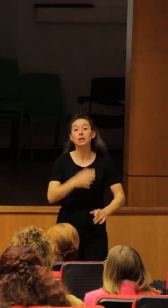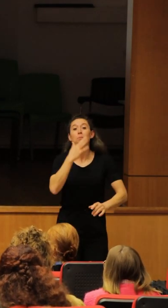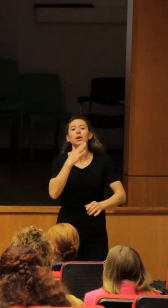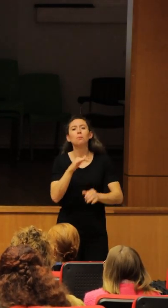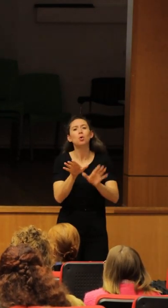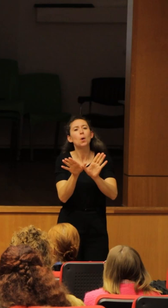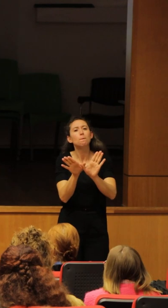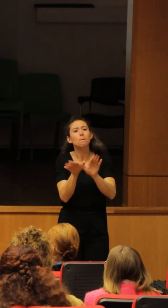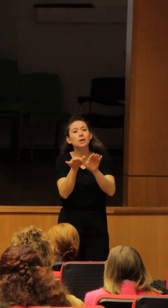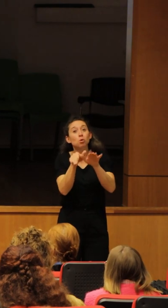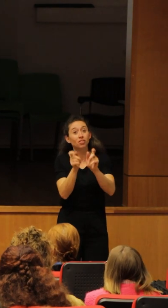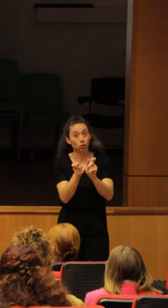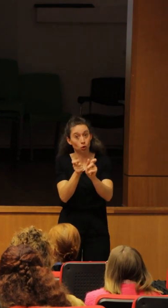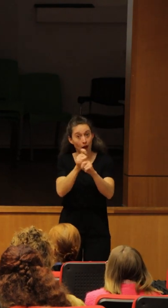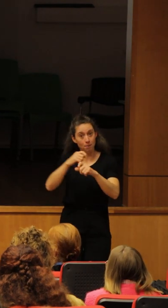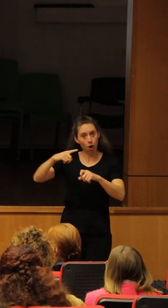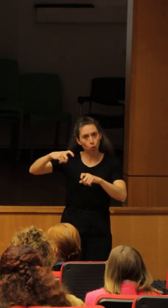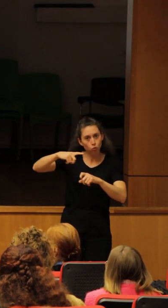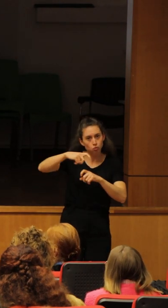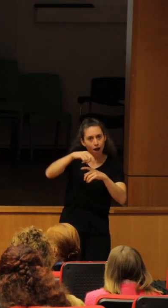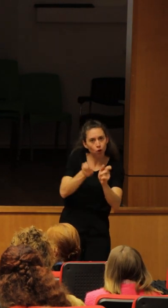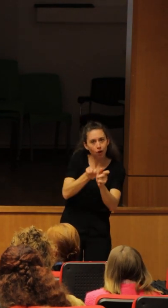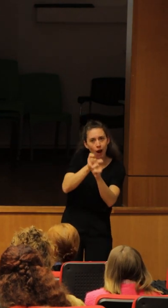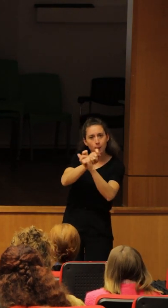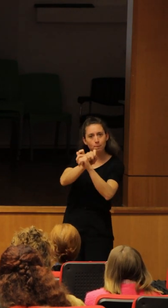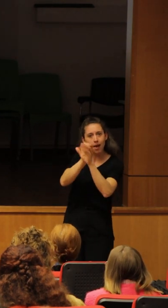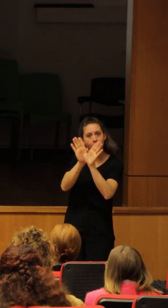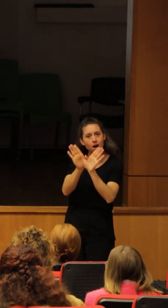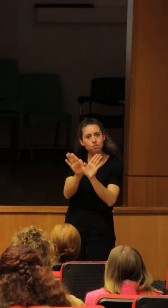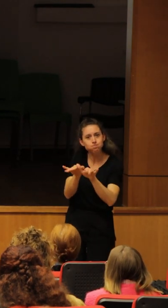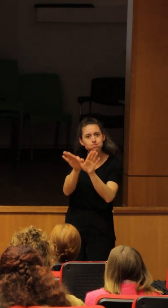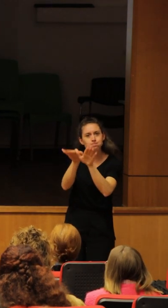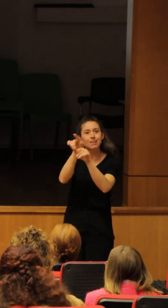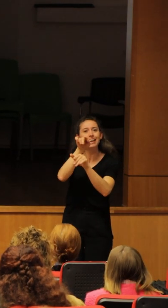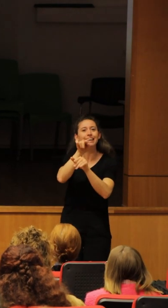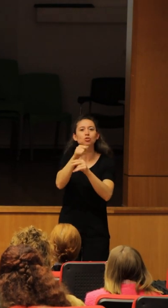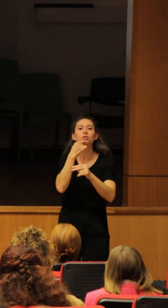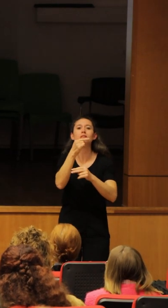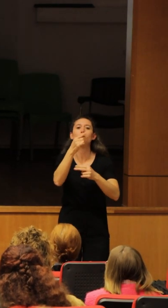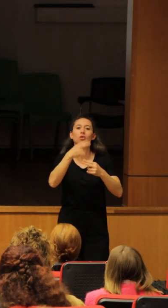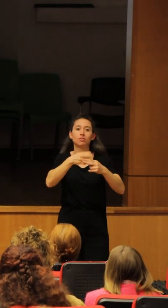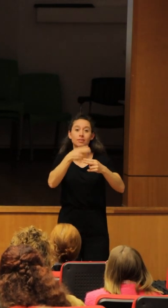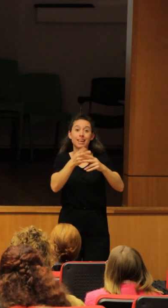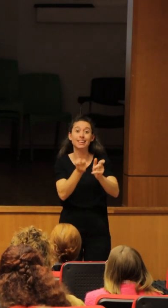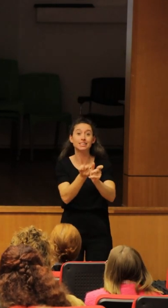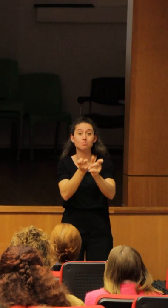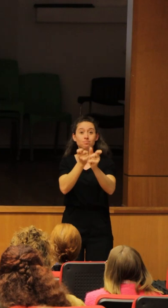las mariposas se vuelven mariposas. We call it metamorphosis.